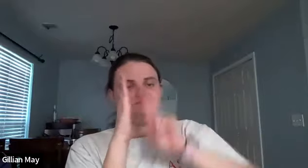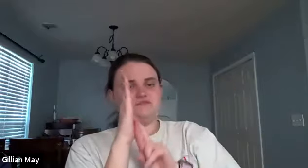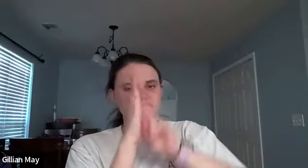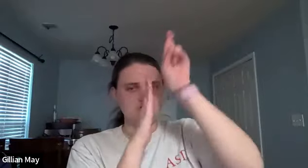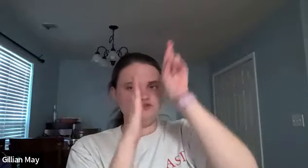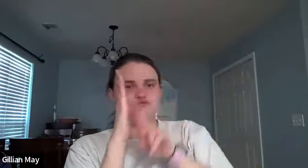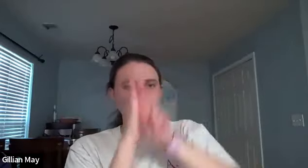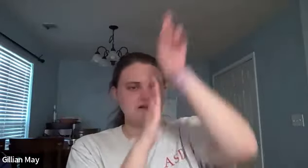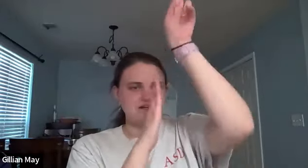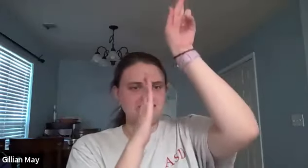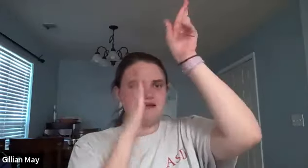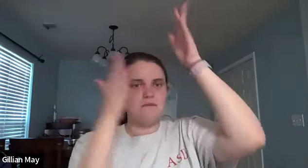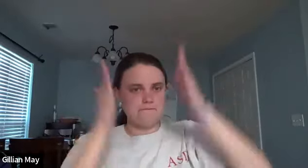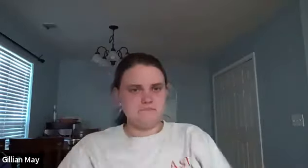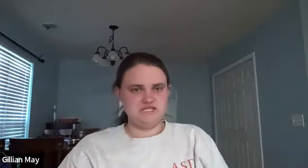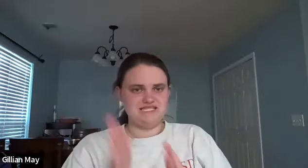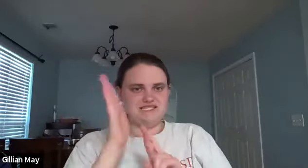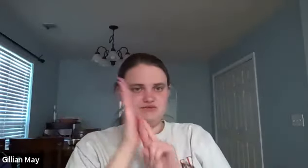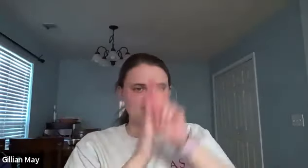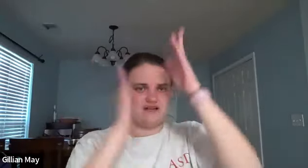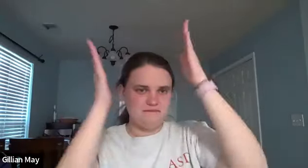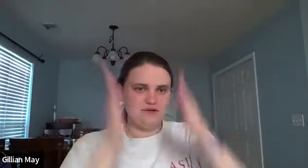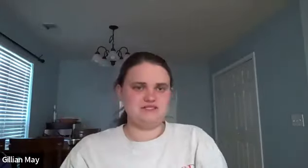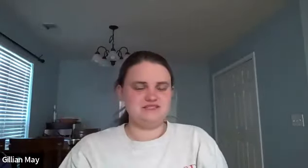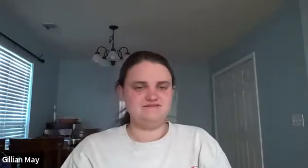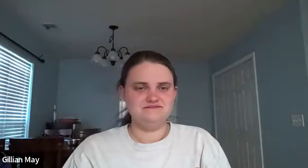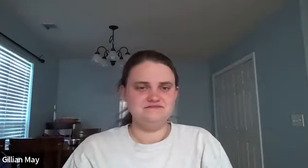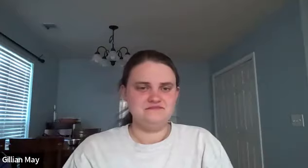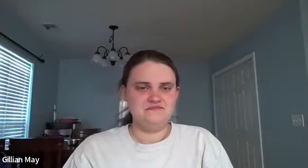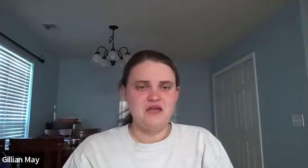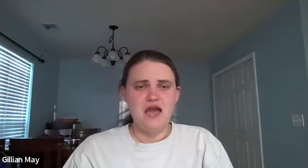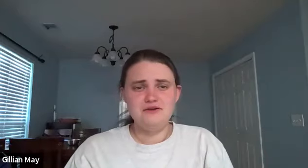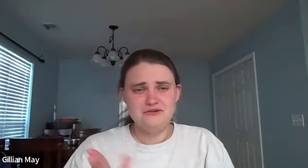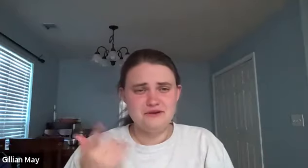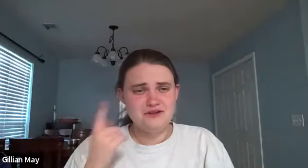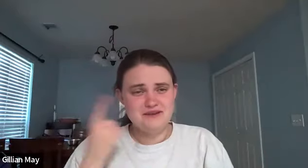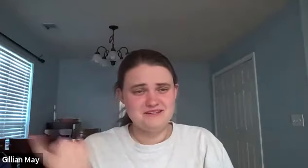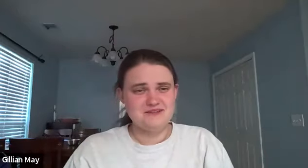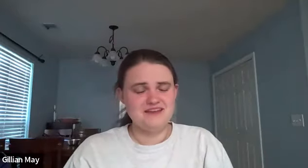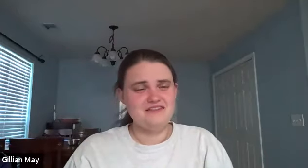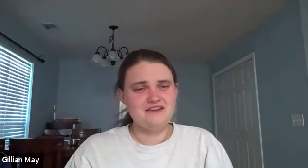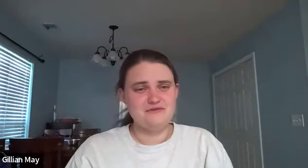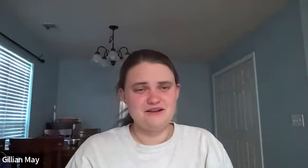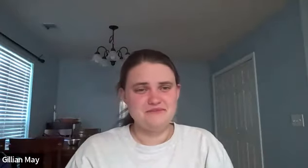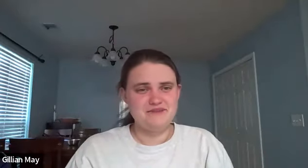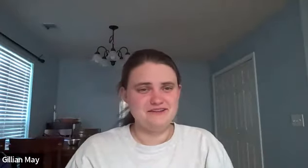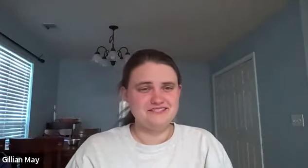And so you'll do rocket person, rocket person. I don't know about y'all, but every time I think of Rocket Man by Elton